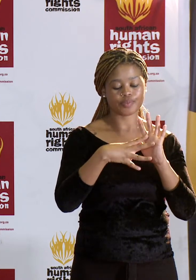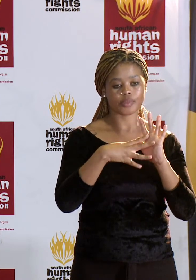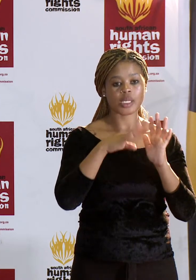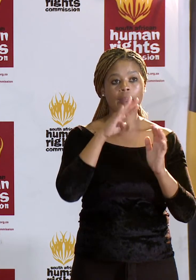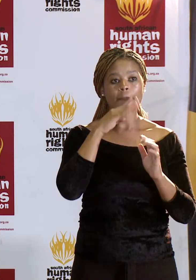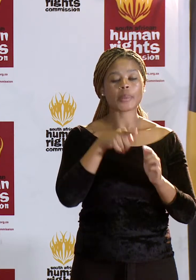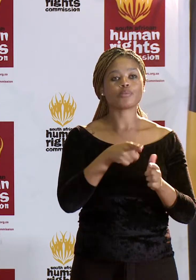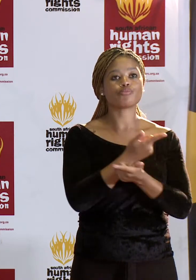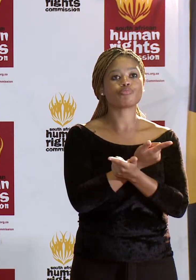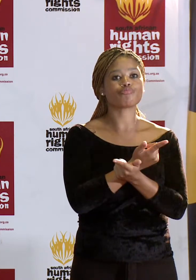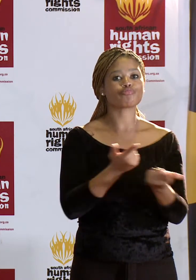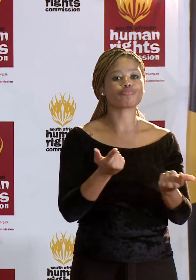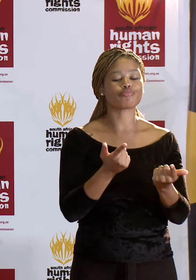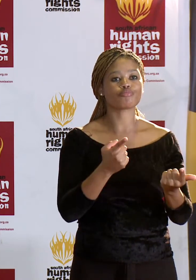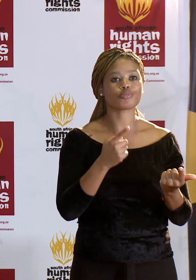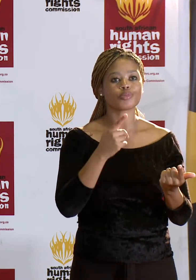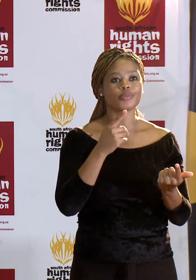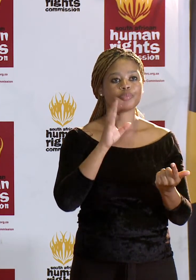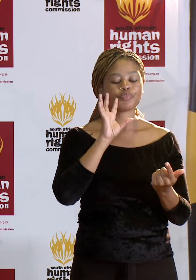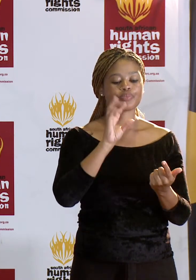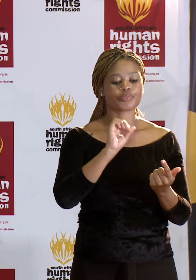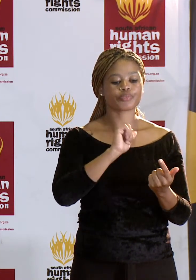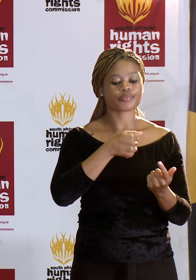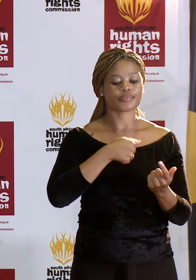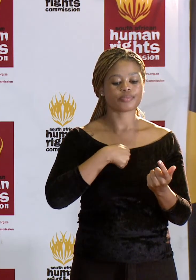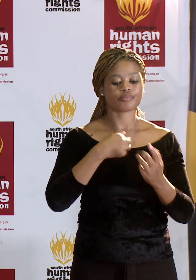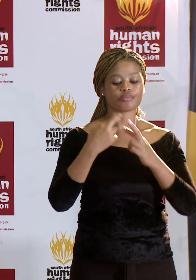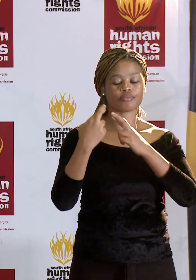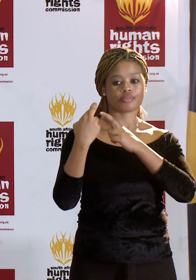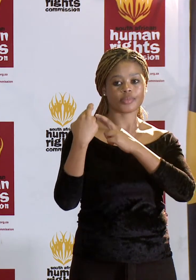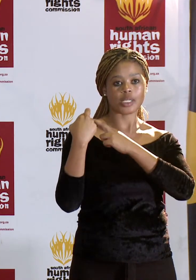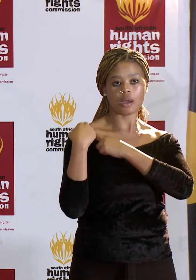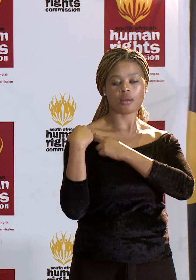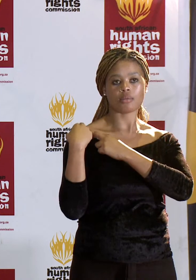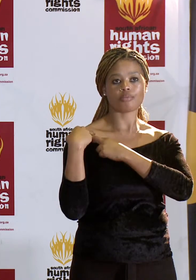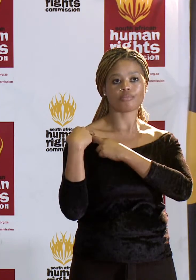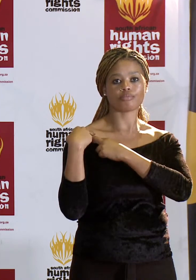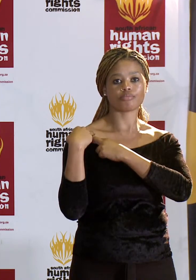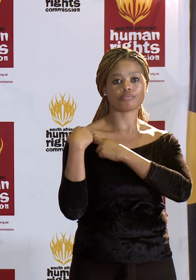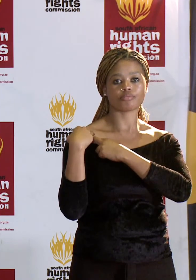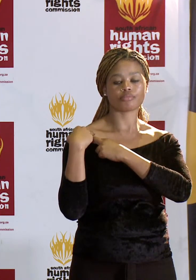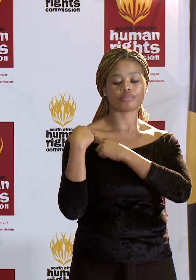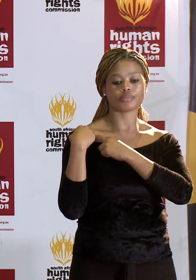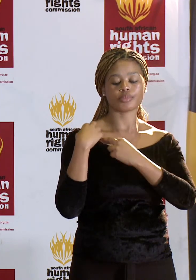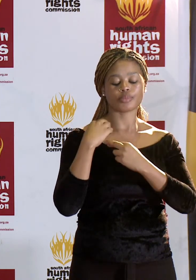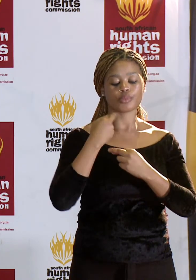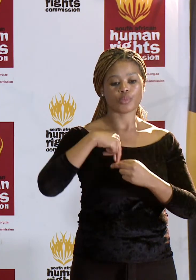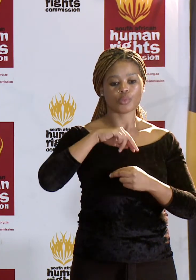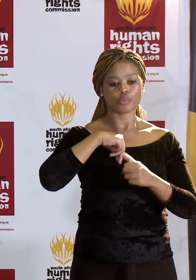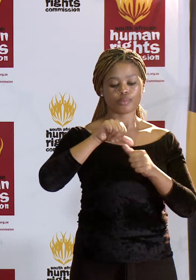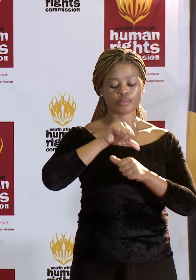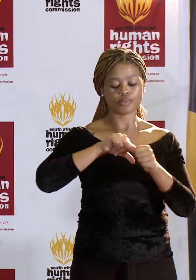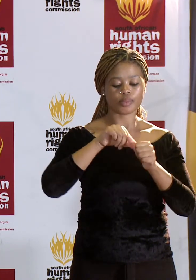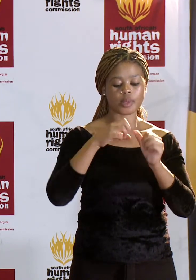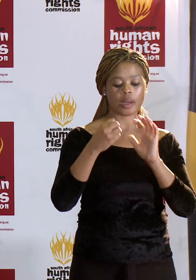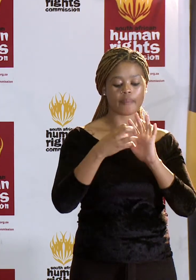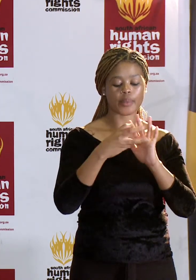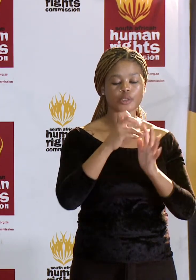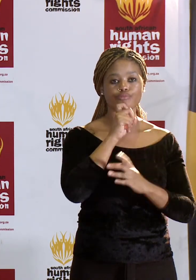an opportunity to reflect on our responsibilities as social media users.